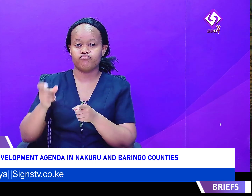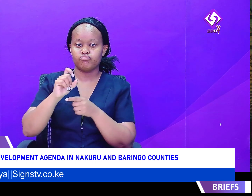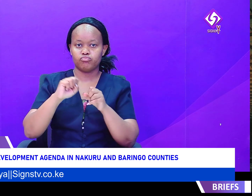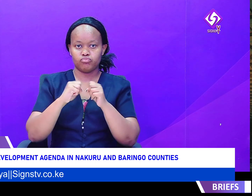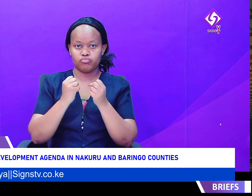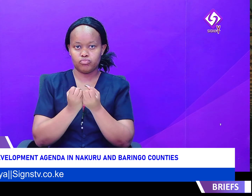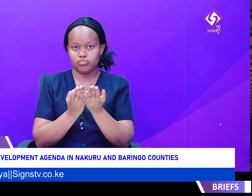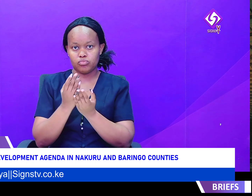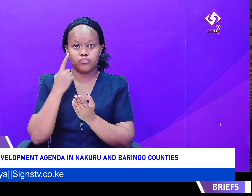had previously stalled.